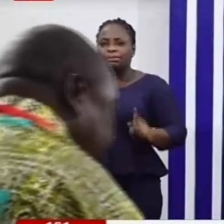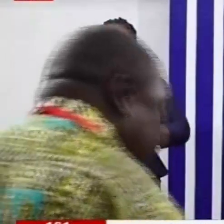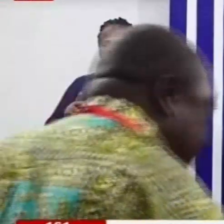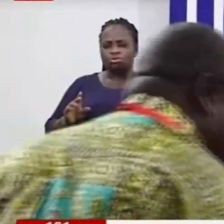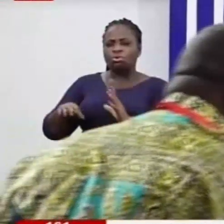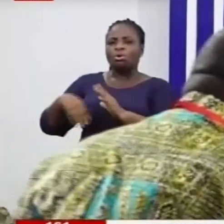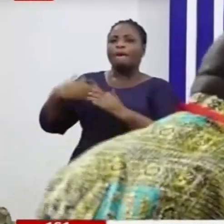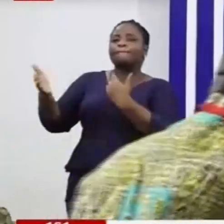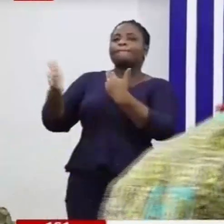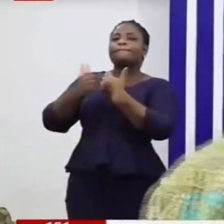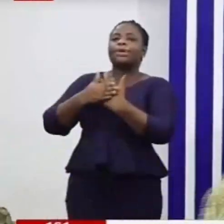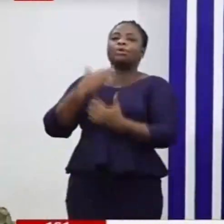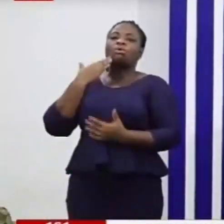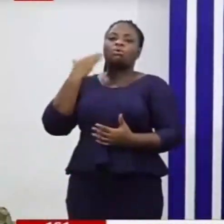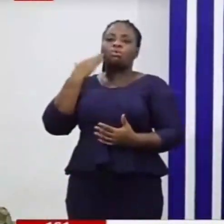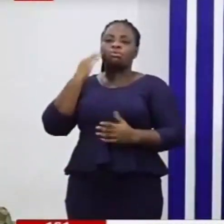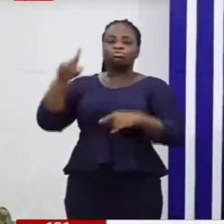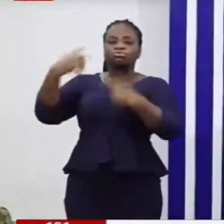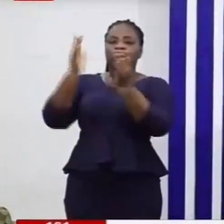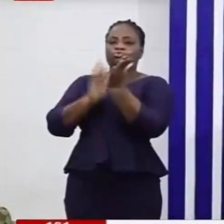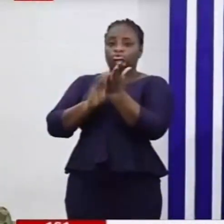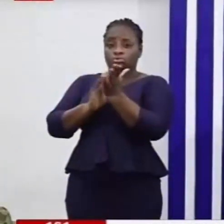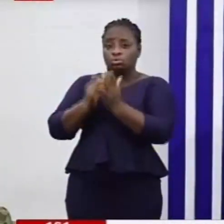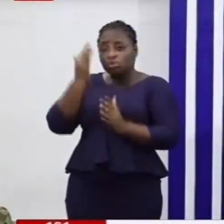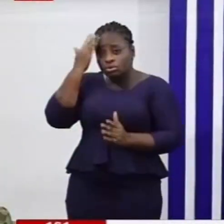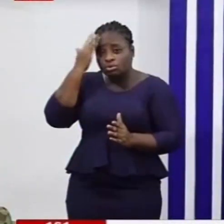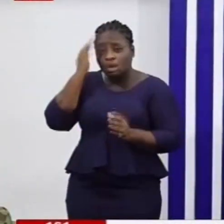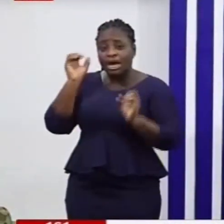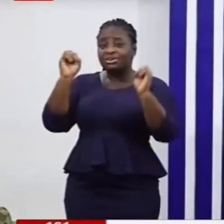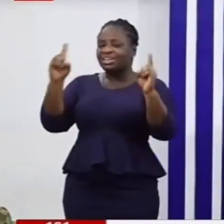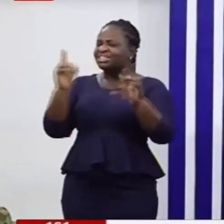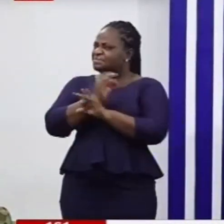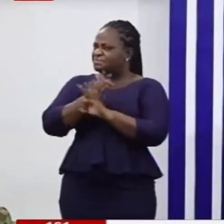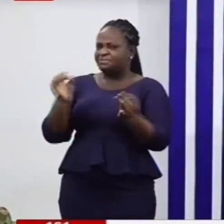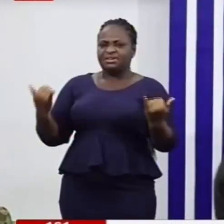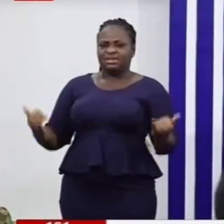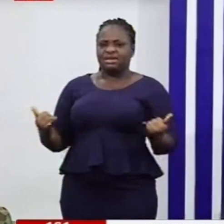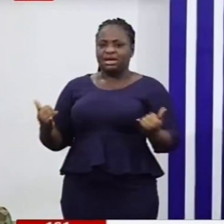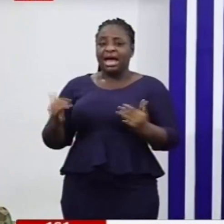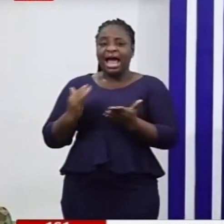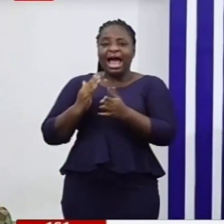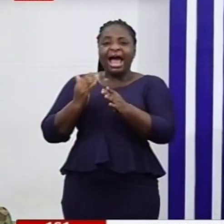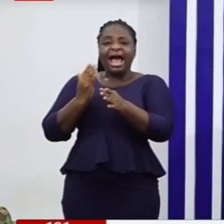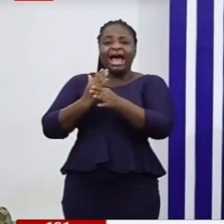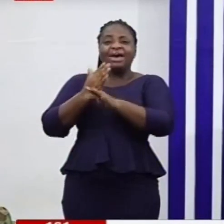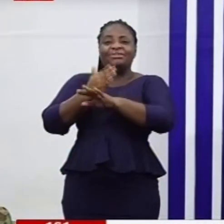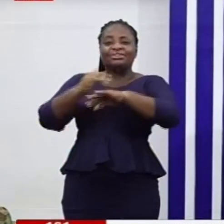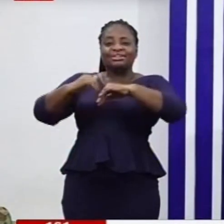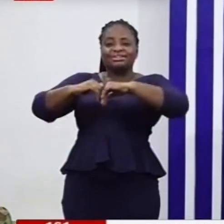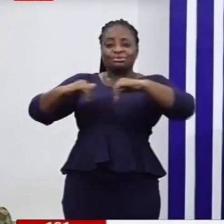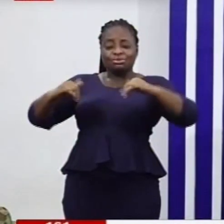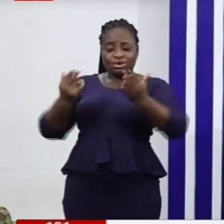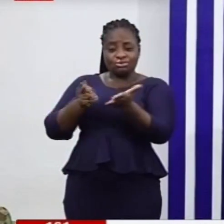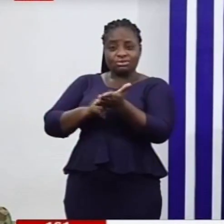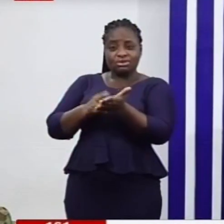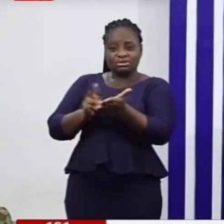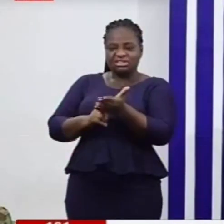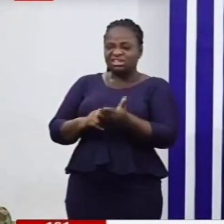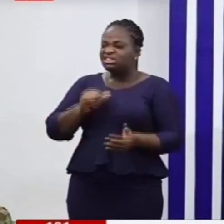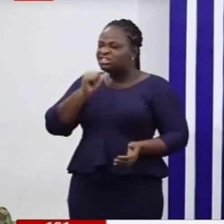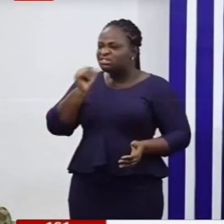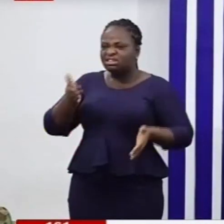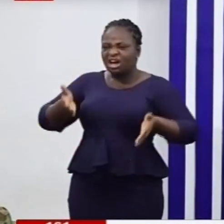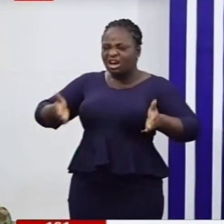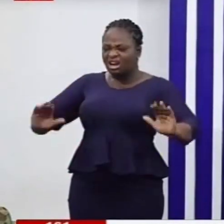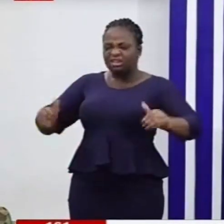back home and go to school because we know that education is free now. So after separation, when we register them, we will not allow any